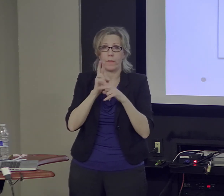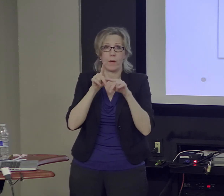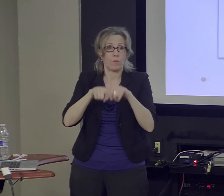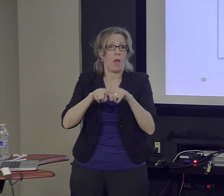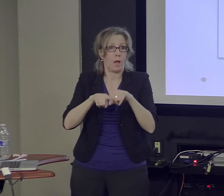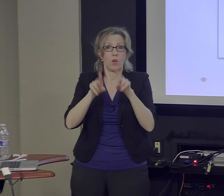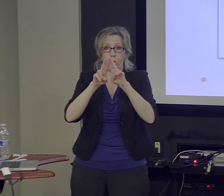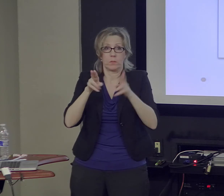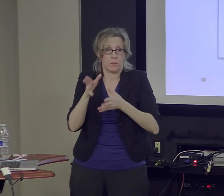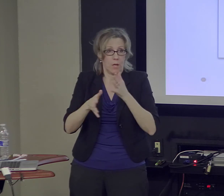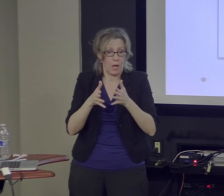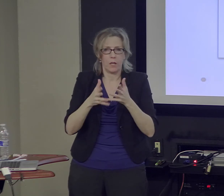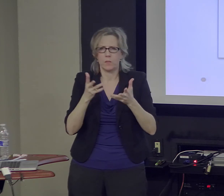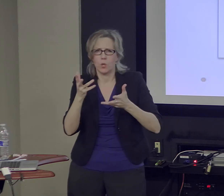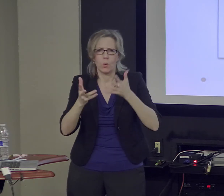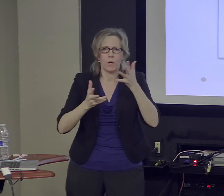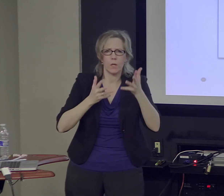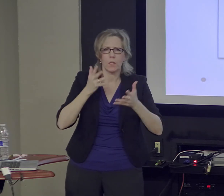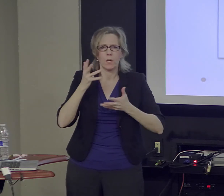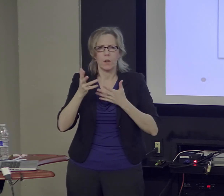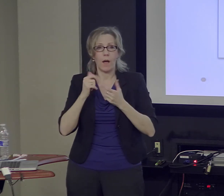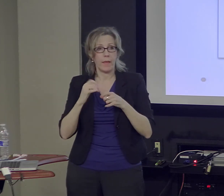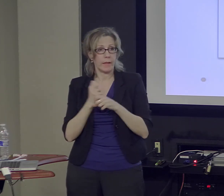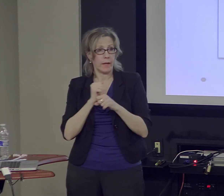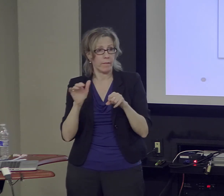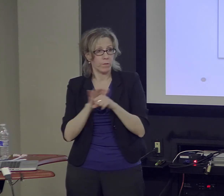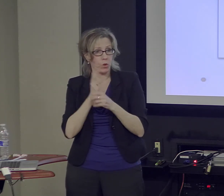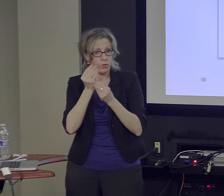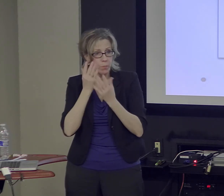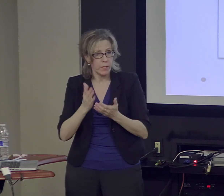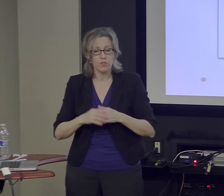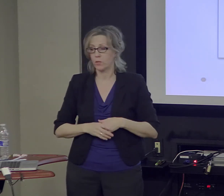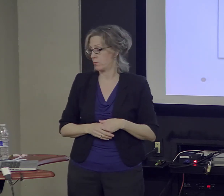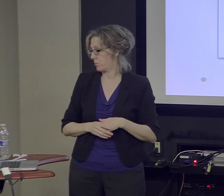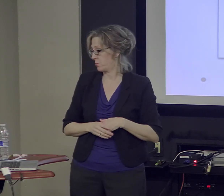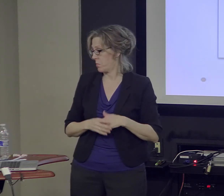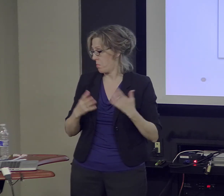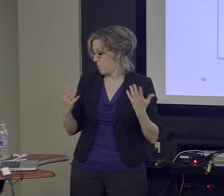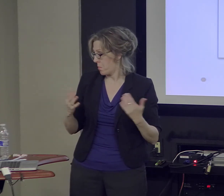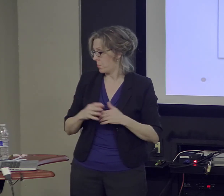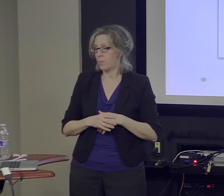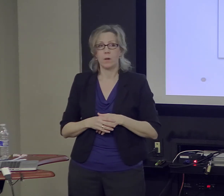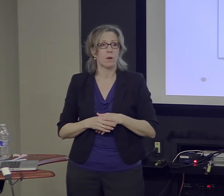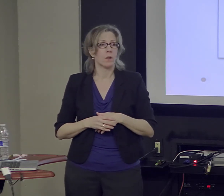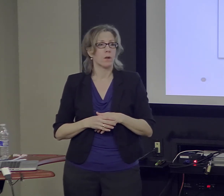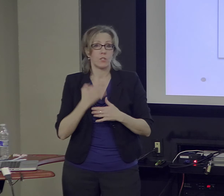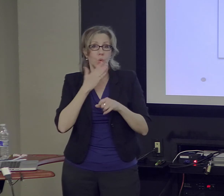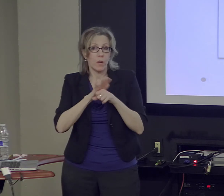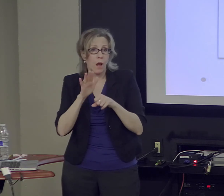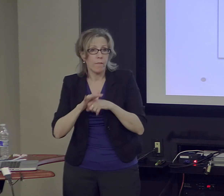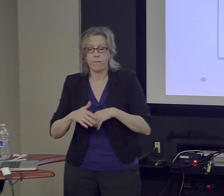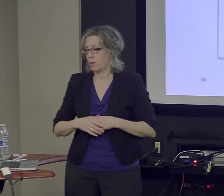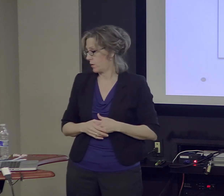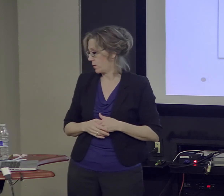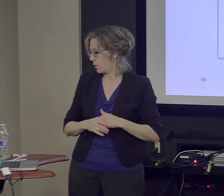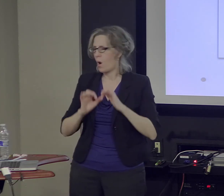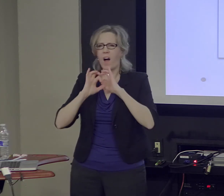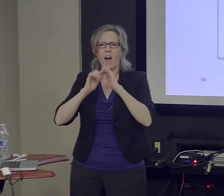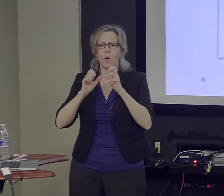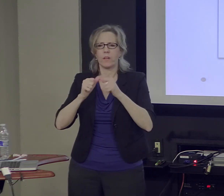and that conference would be hard for them to understand. And they would be depending on the international sign language